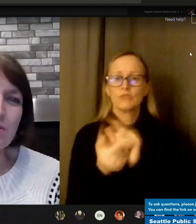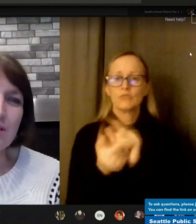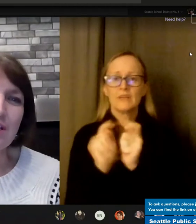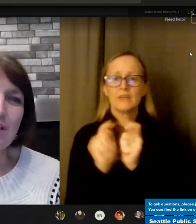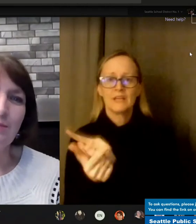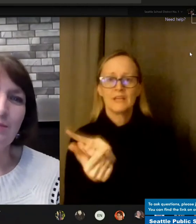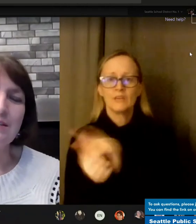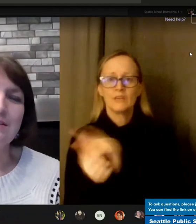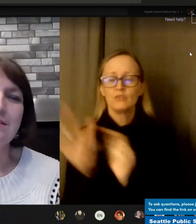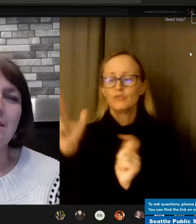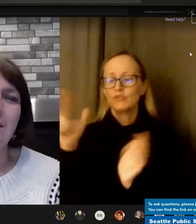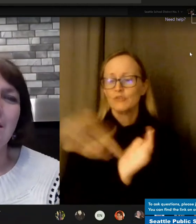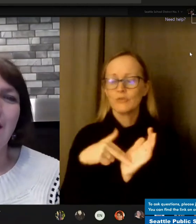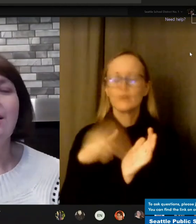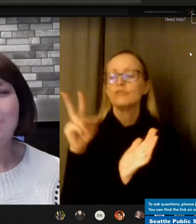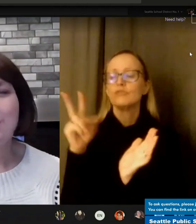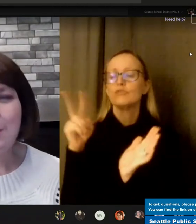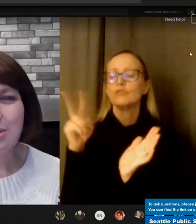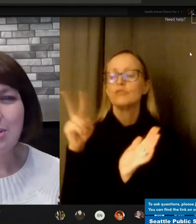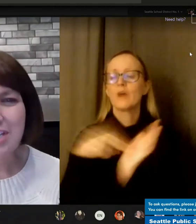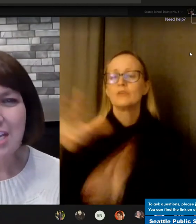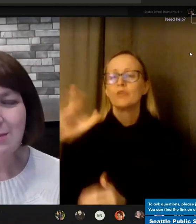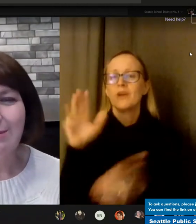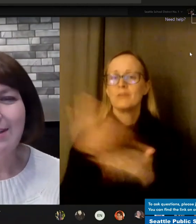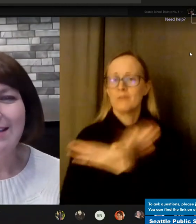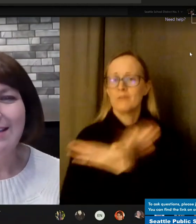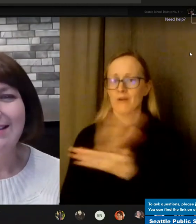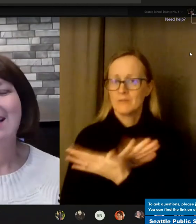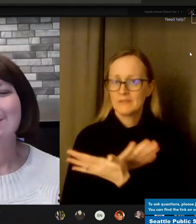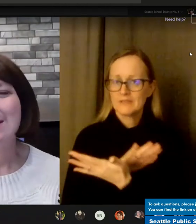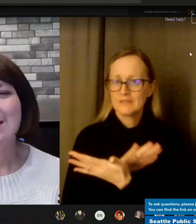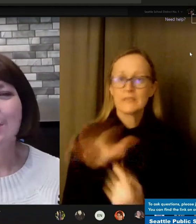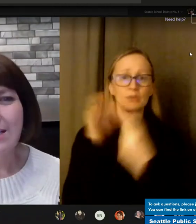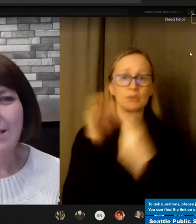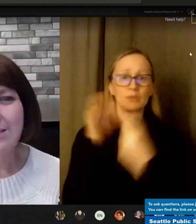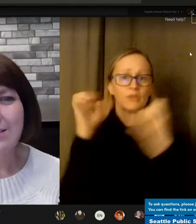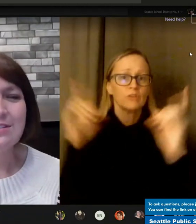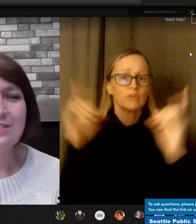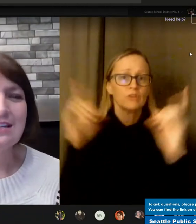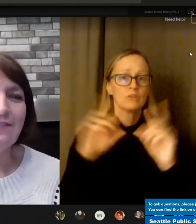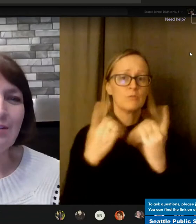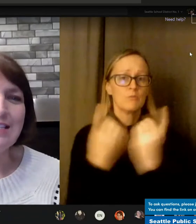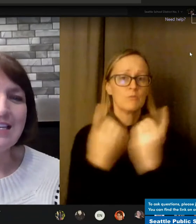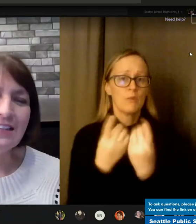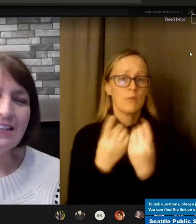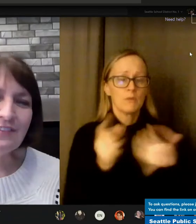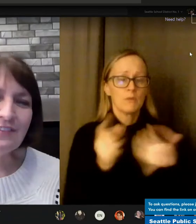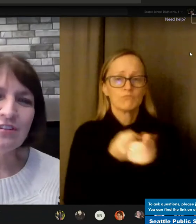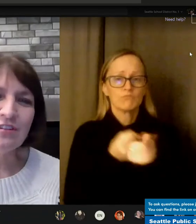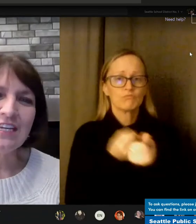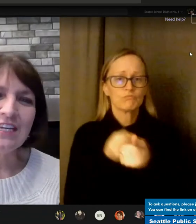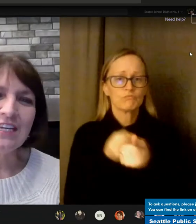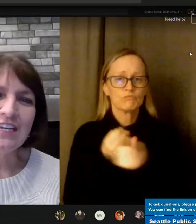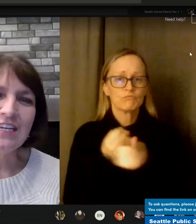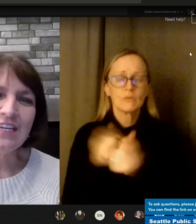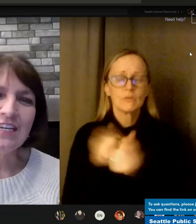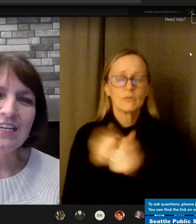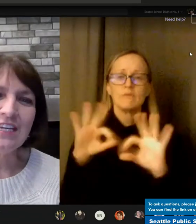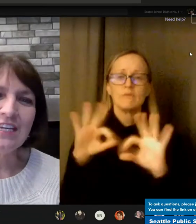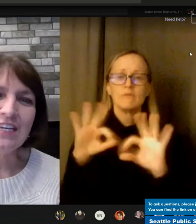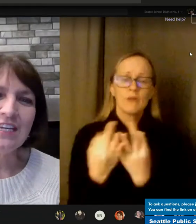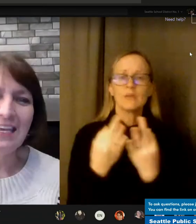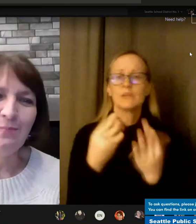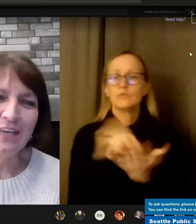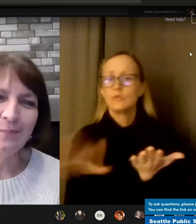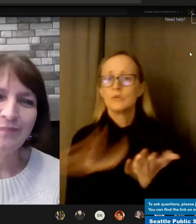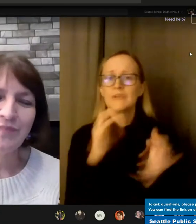2,300 documents. And our Special Education Department has been supporting students and families' individual needs per each student's